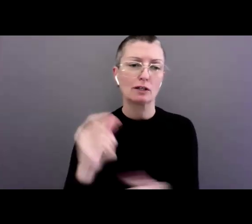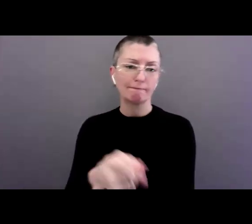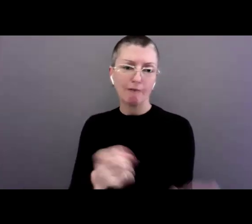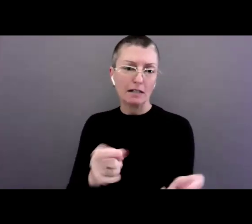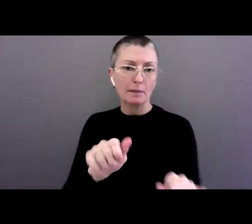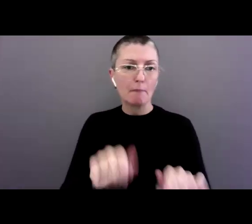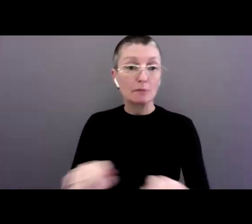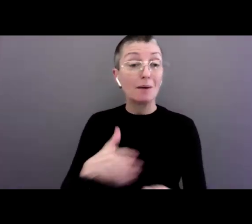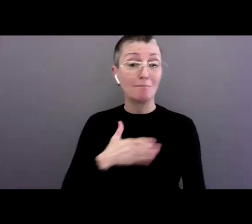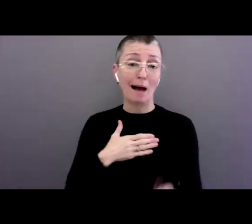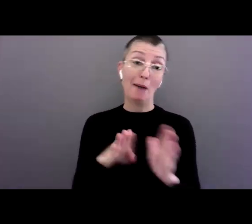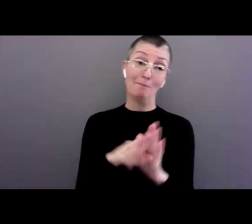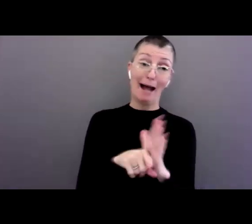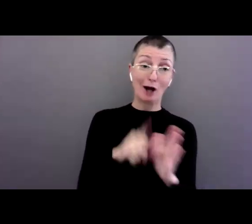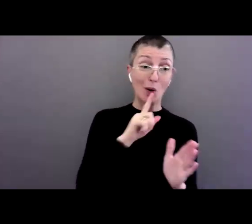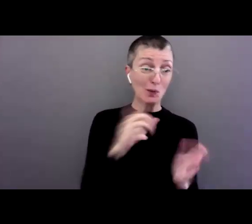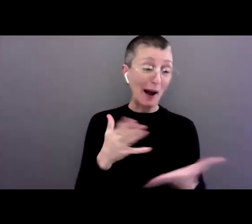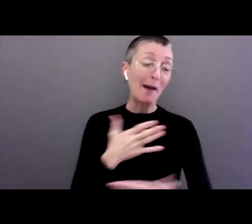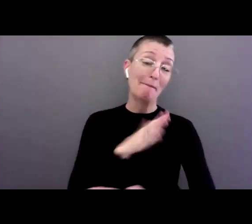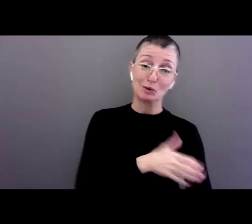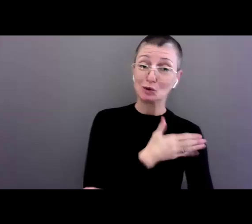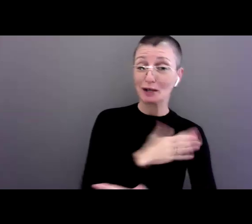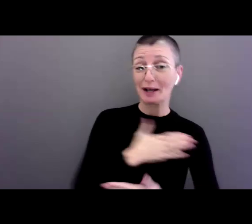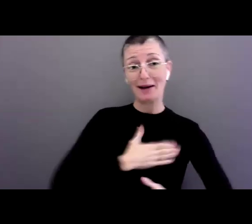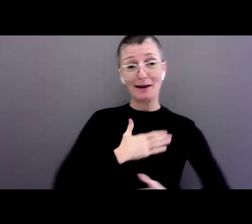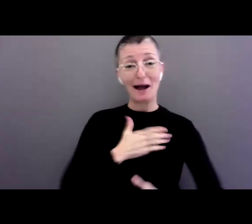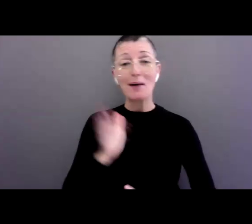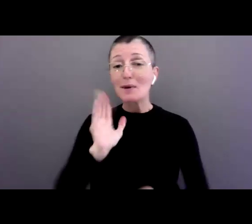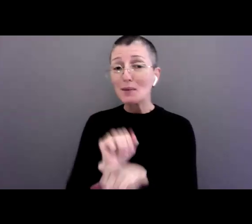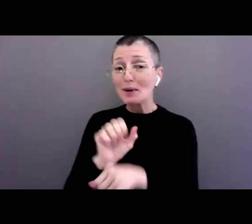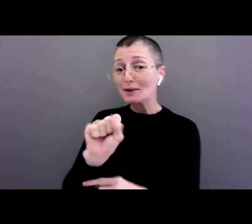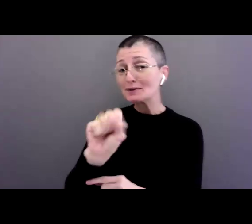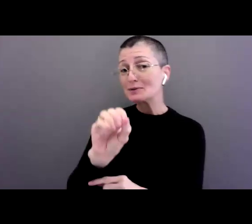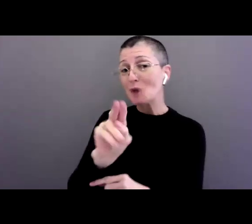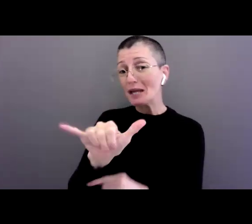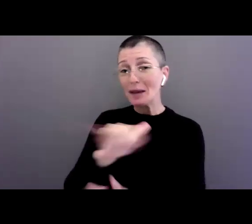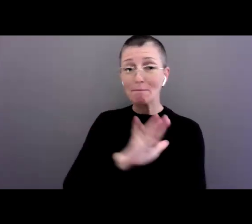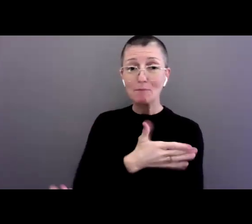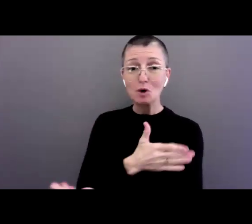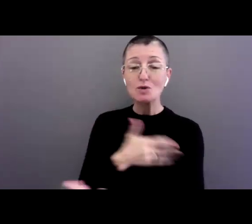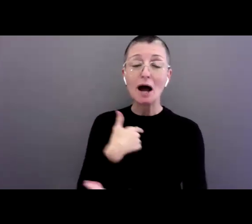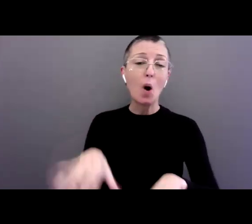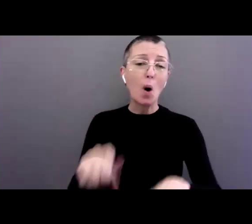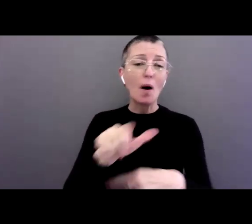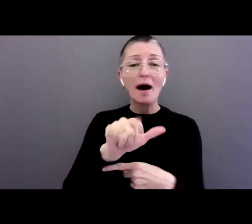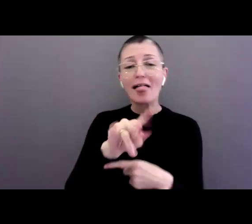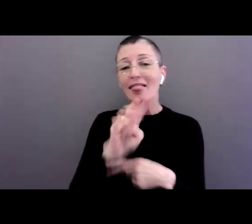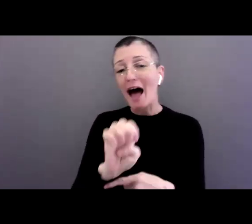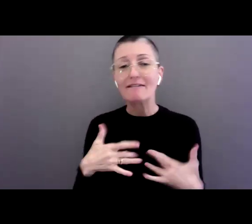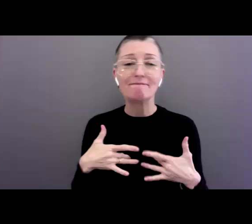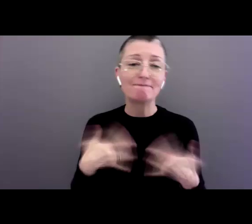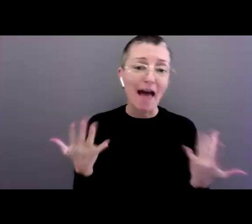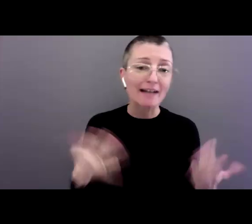actually in music and entertainment. So I used to work for Sony Music for 10 years, doing live events, live